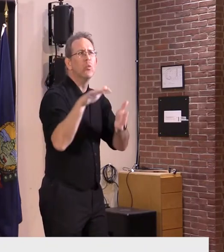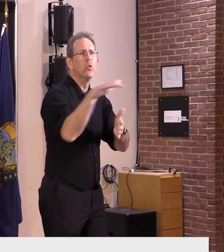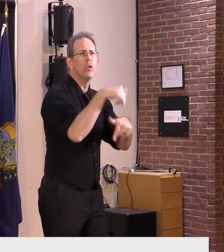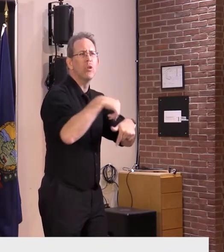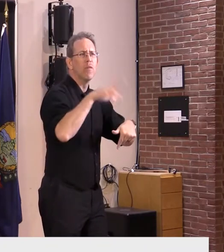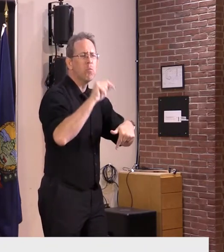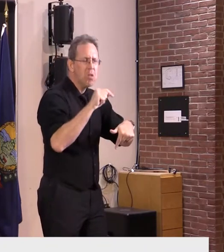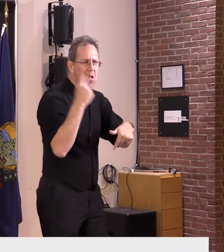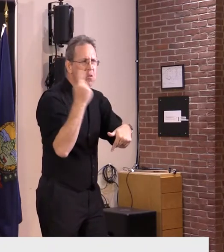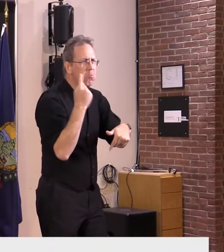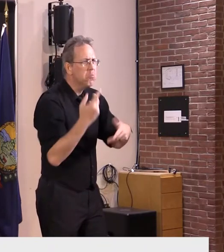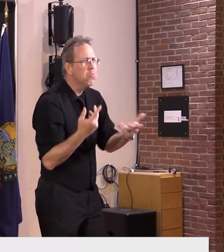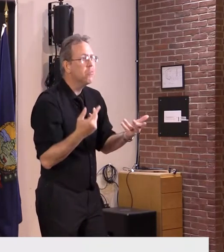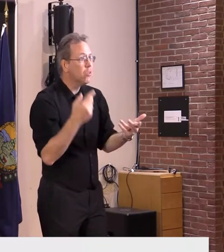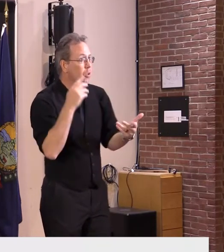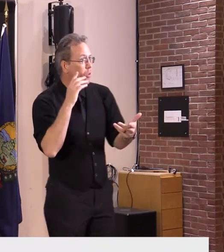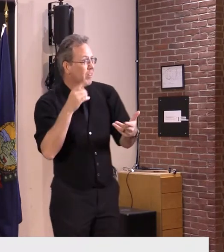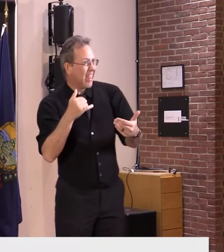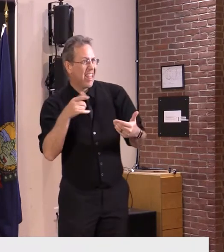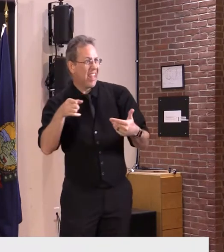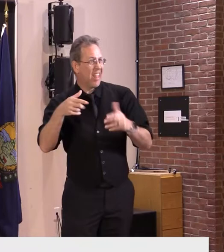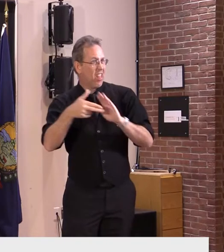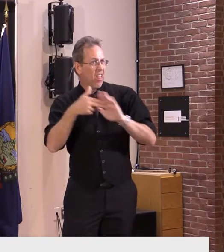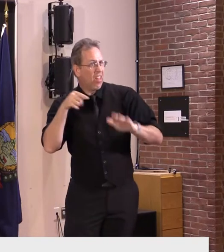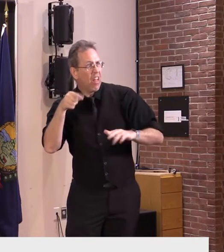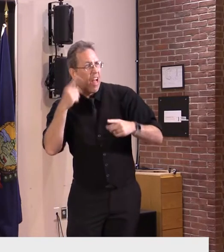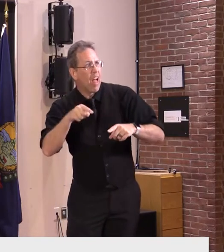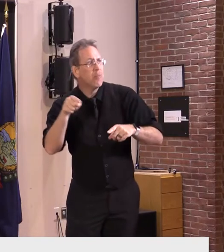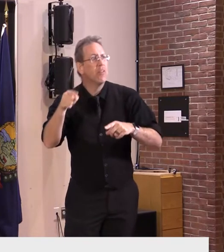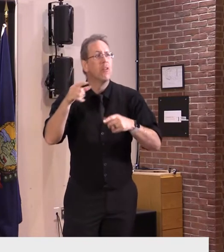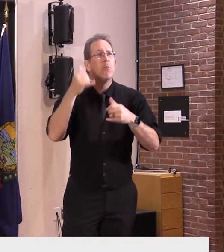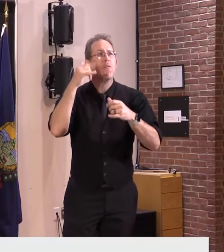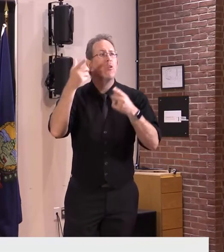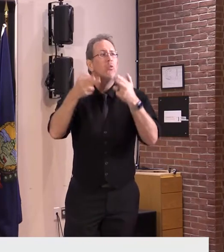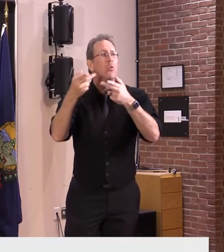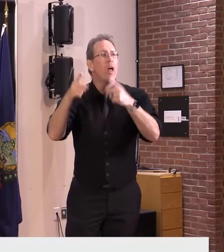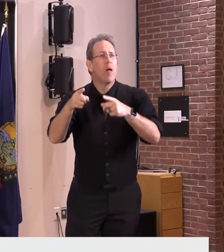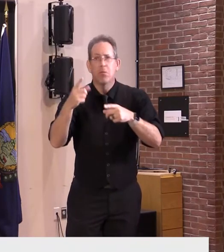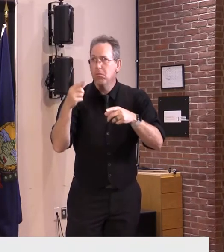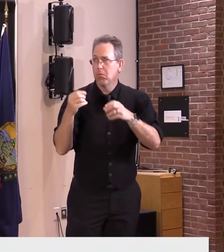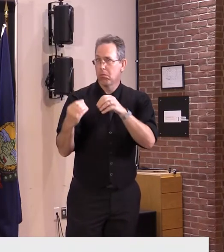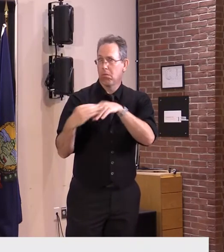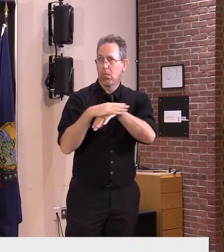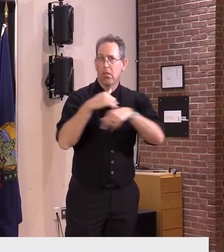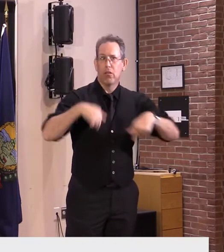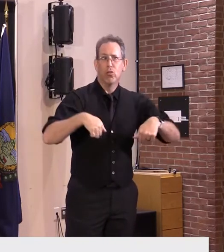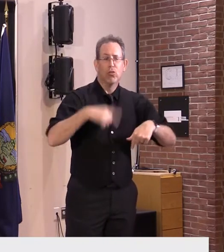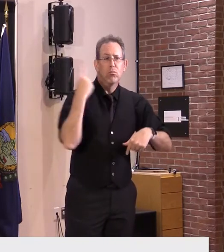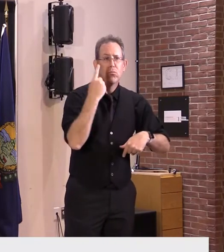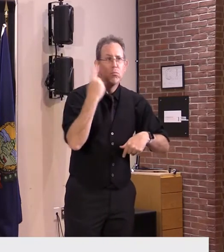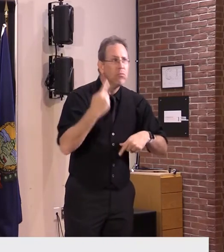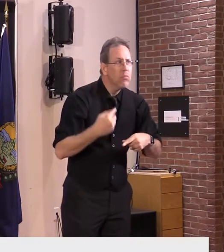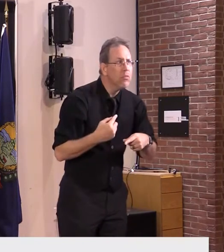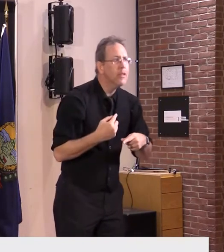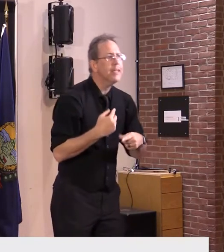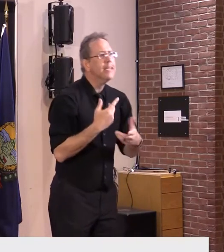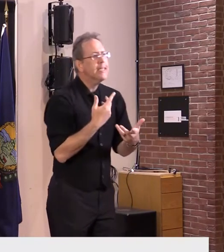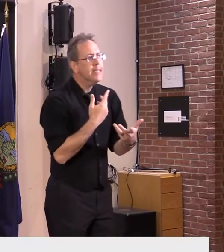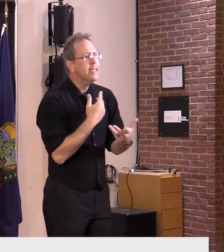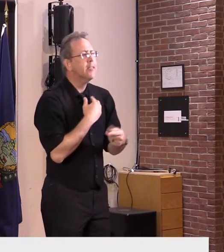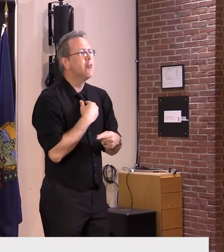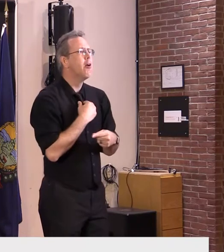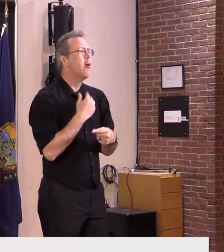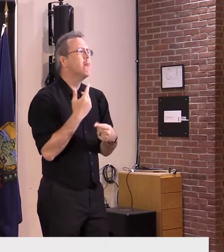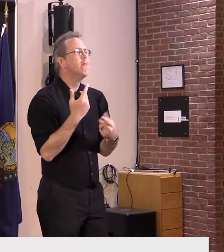are flagging potential problems like this this disturbed, alleged disturbed